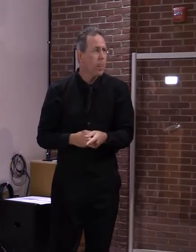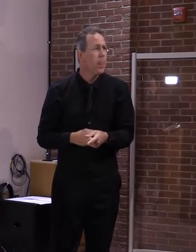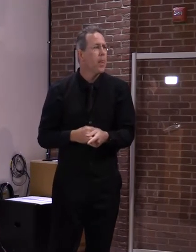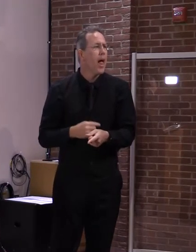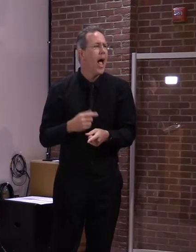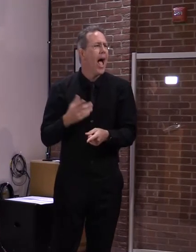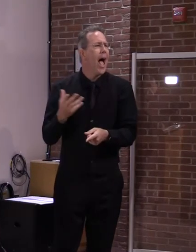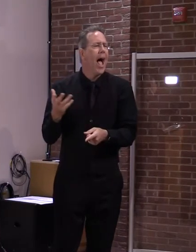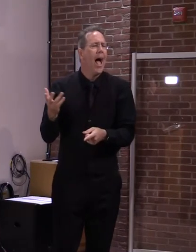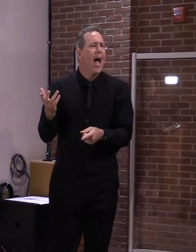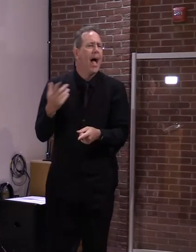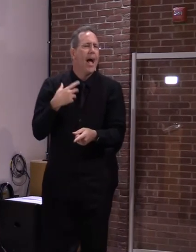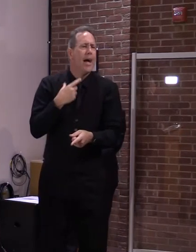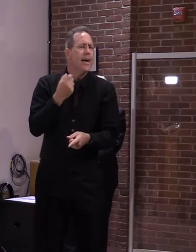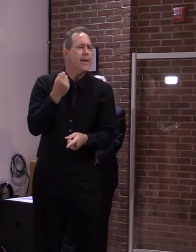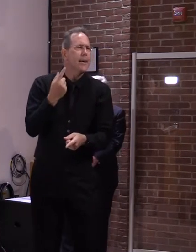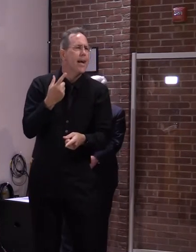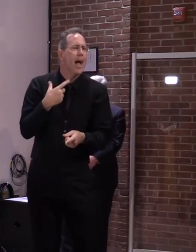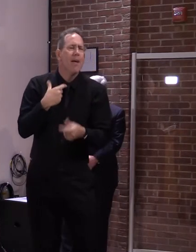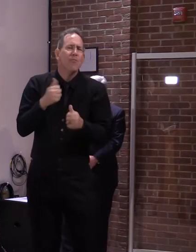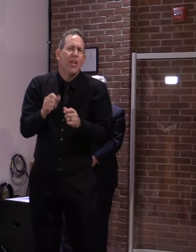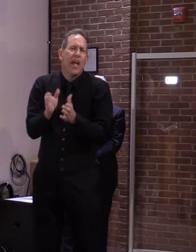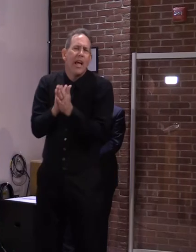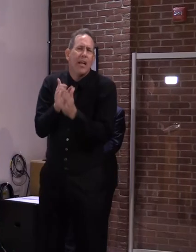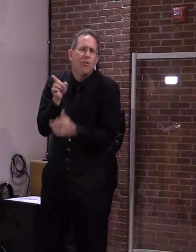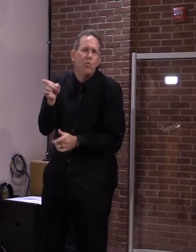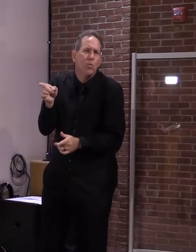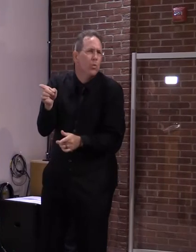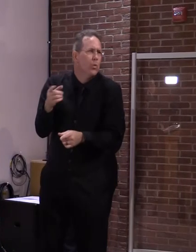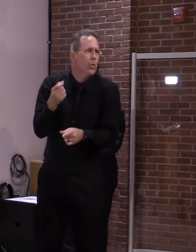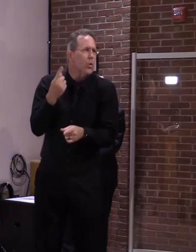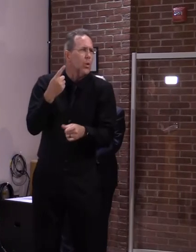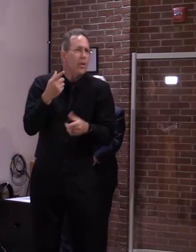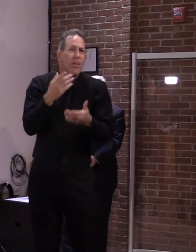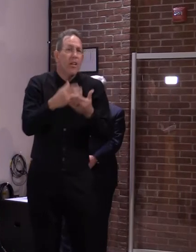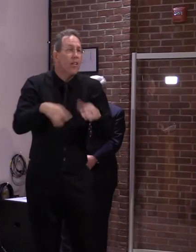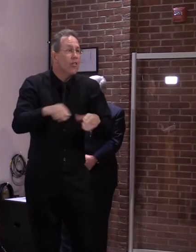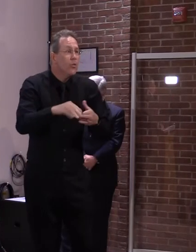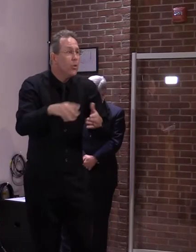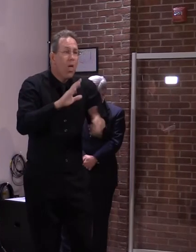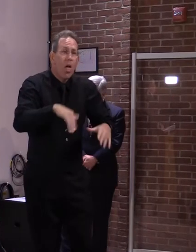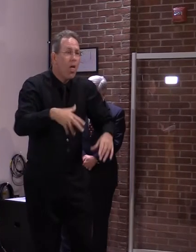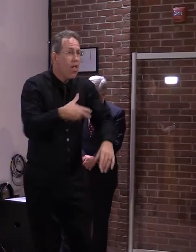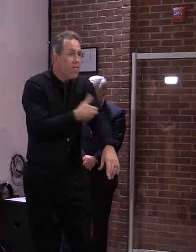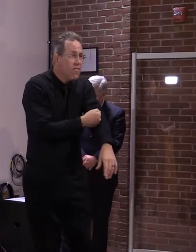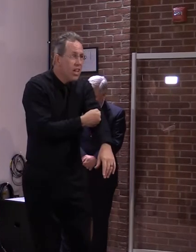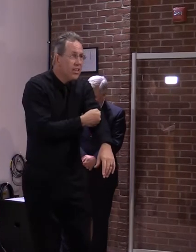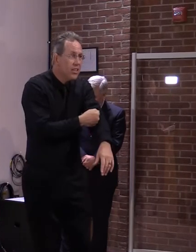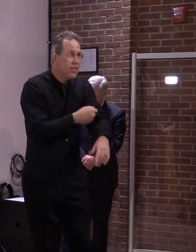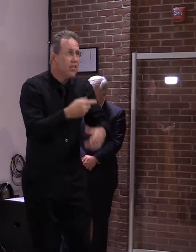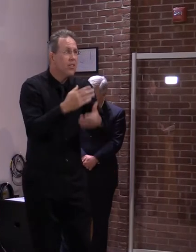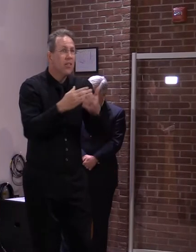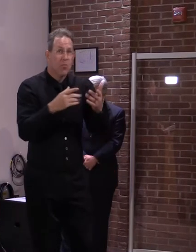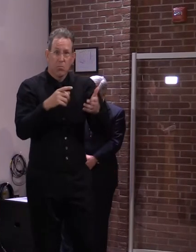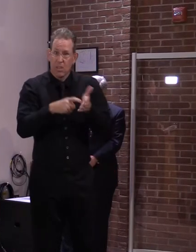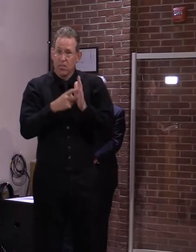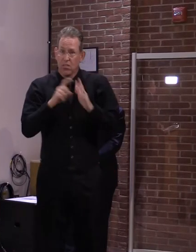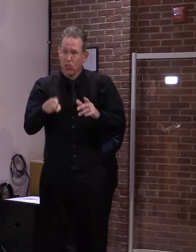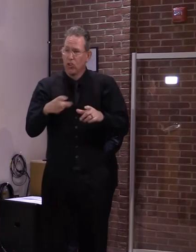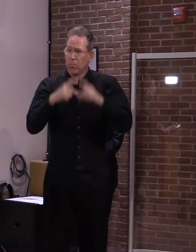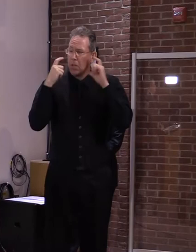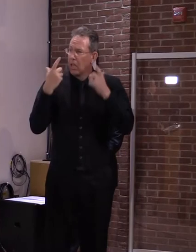who is not vaccinated, will they be, first of all, required to